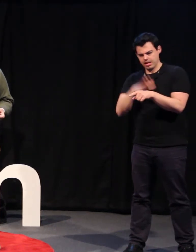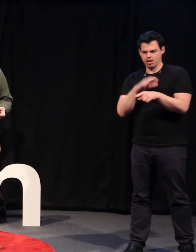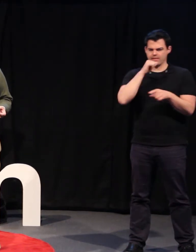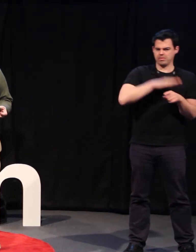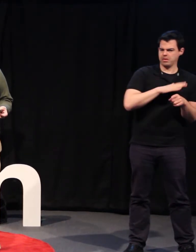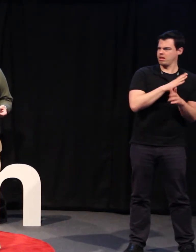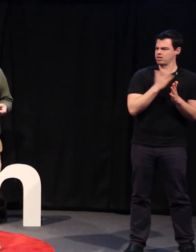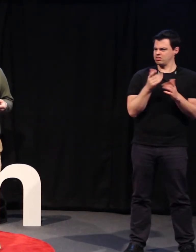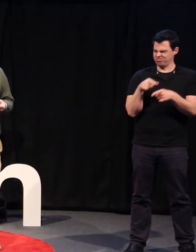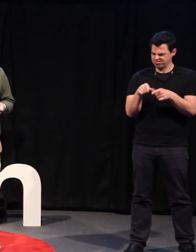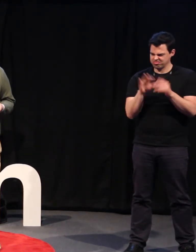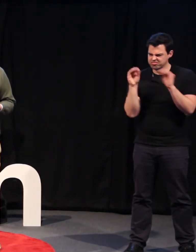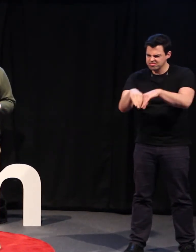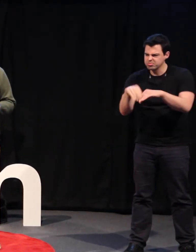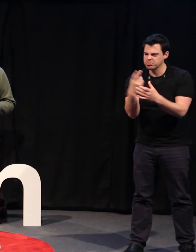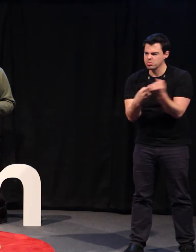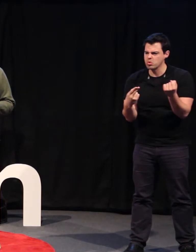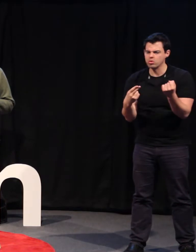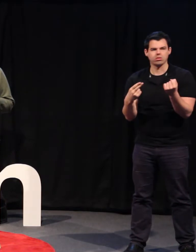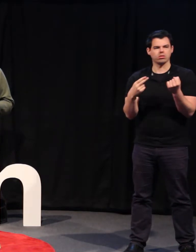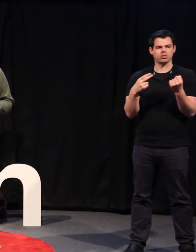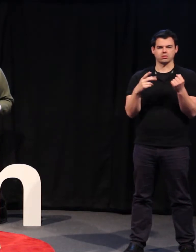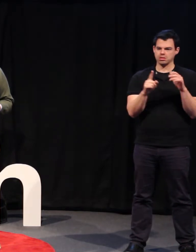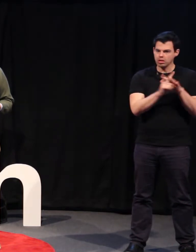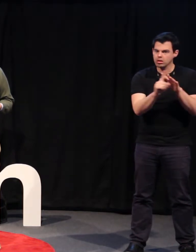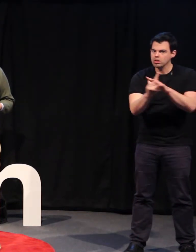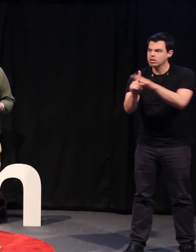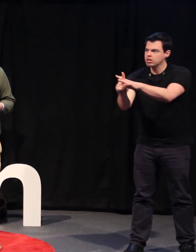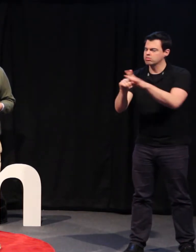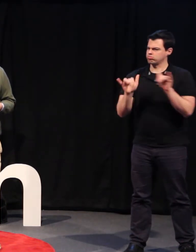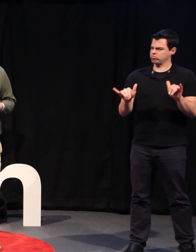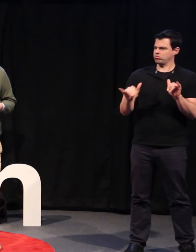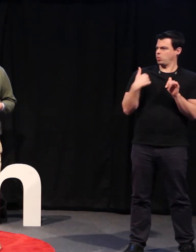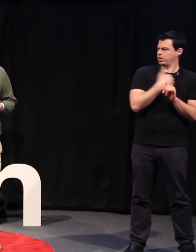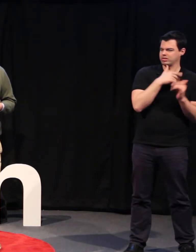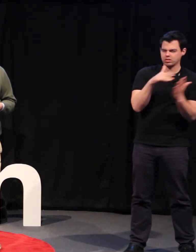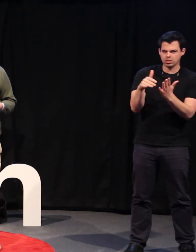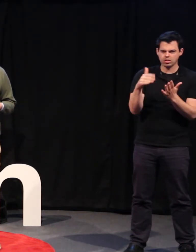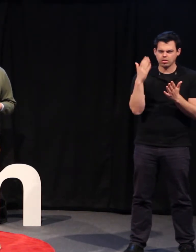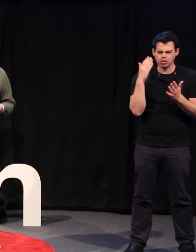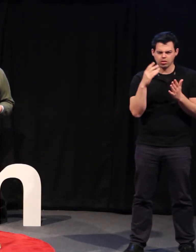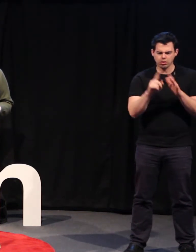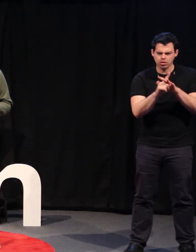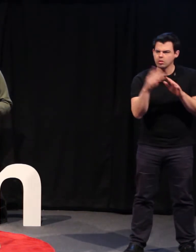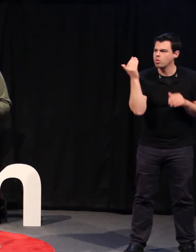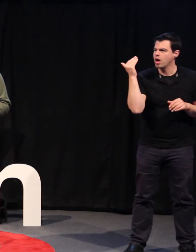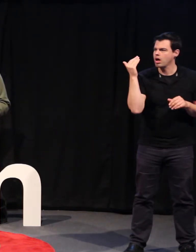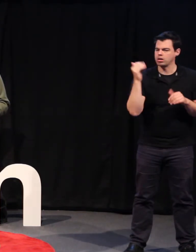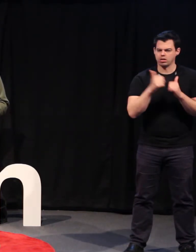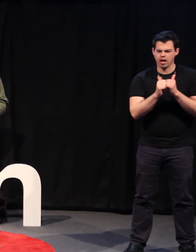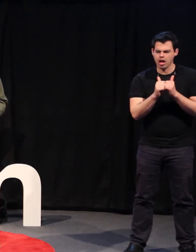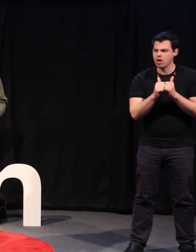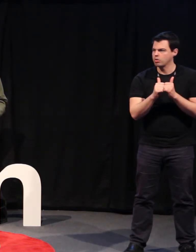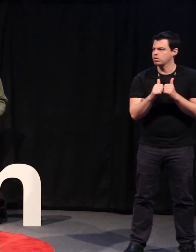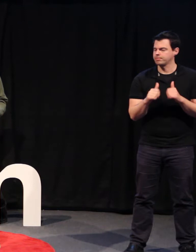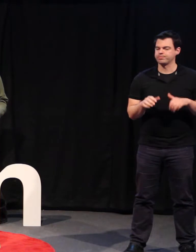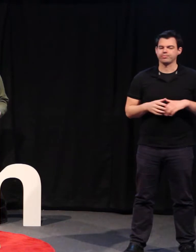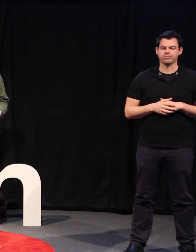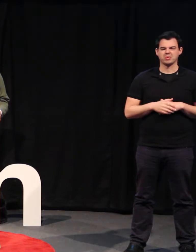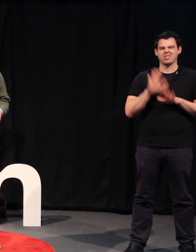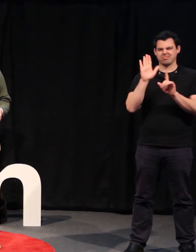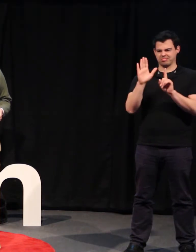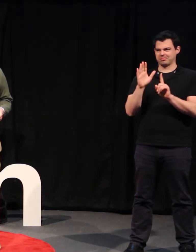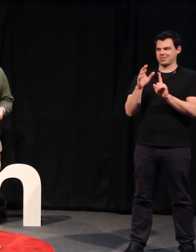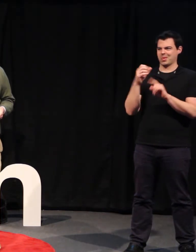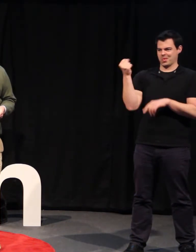happens, where it happens, and what it means. To better understand that, I've got to do a little detour into the world of